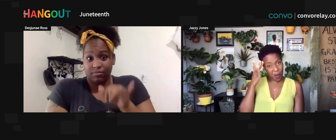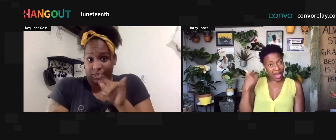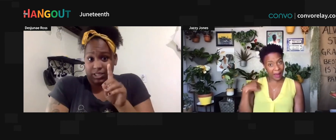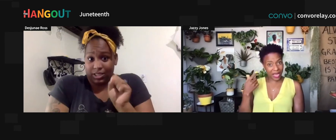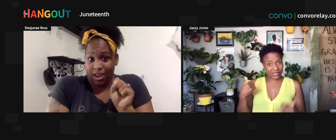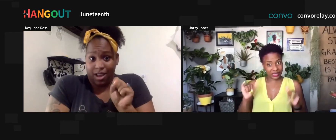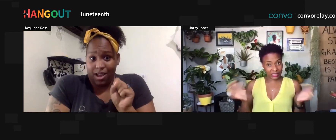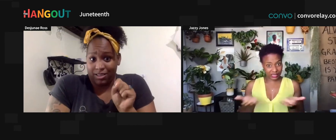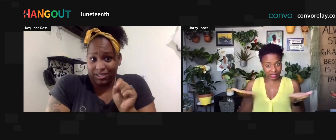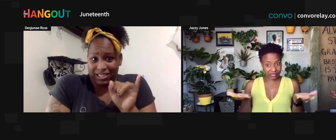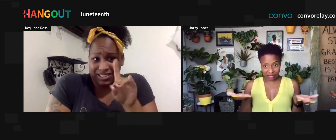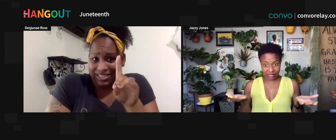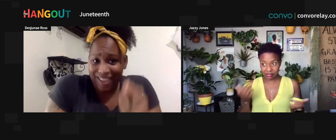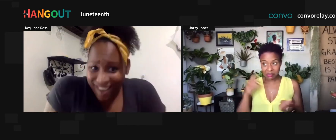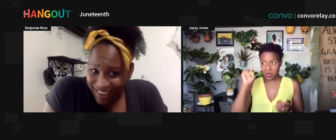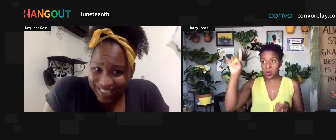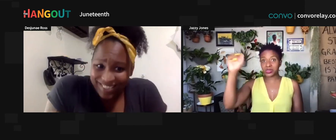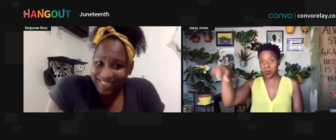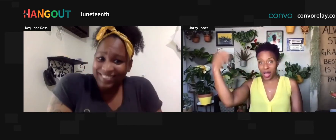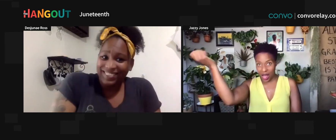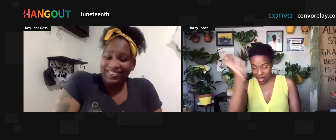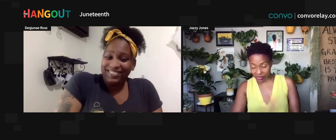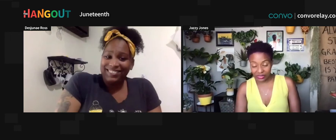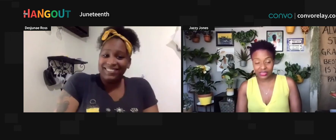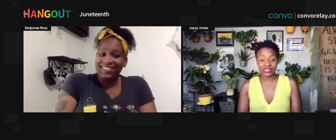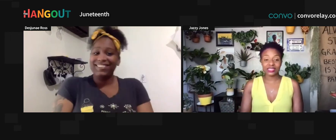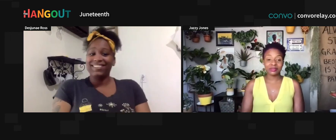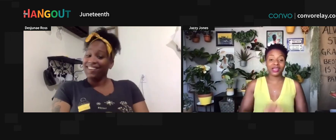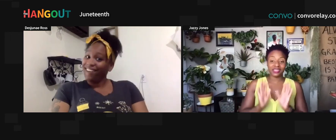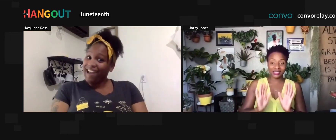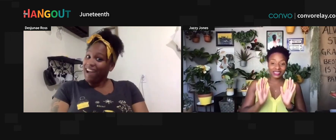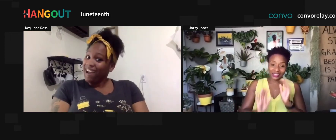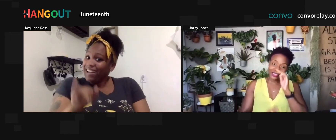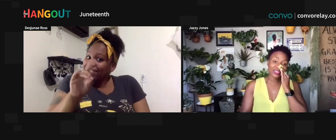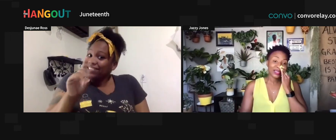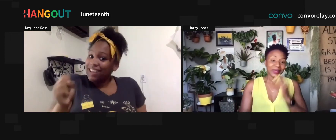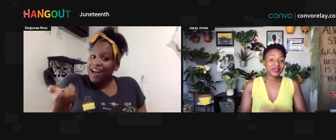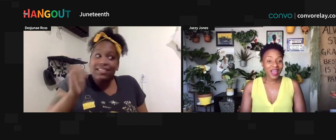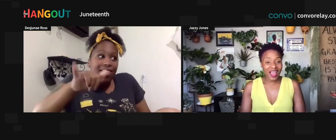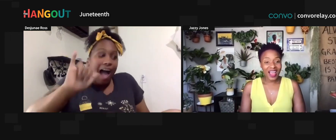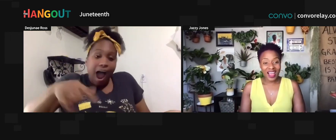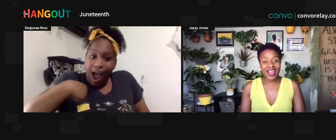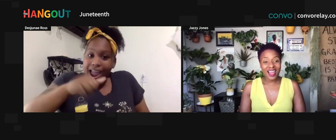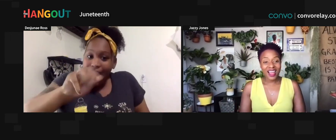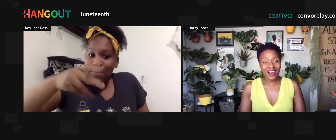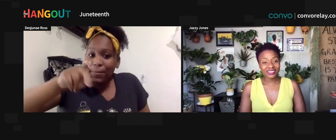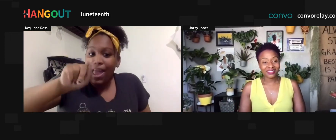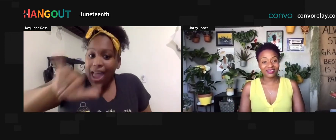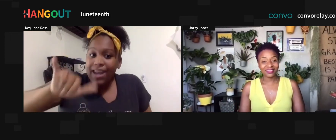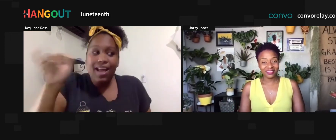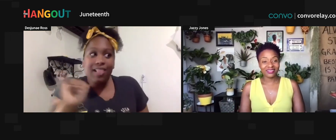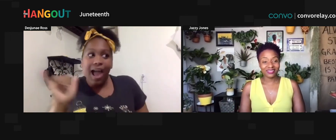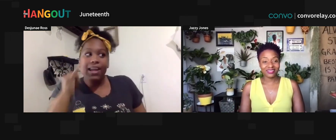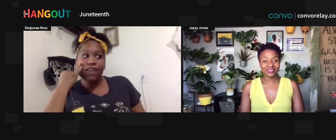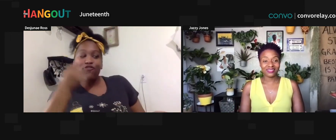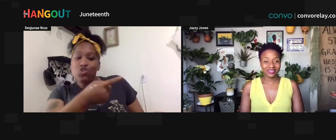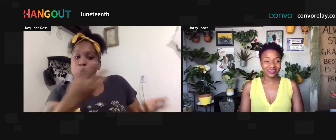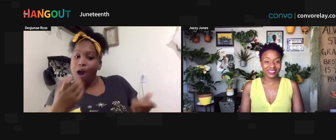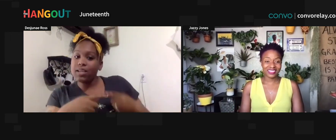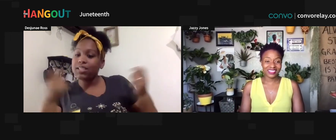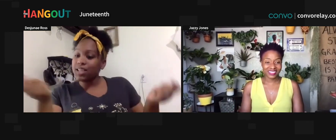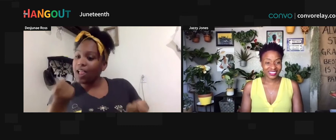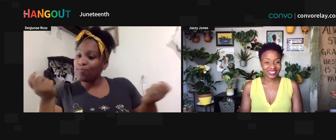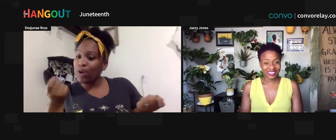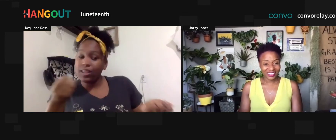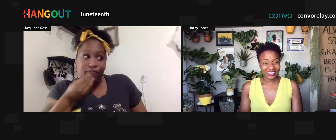as if the food would be awful. No, not at all. We don't do garbage. No, I